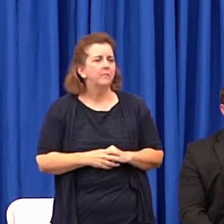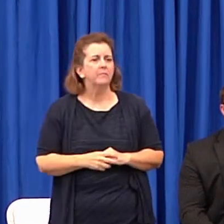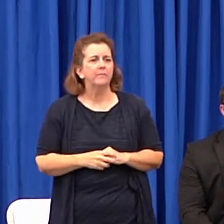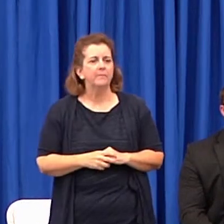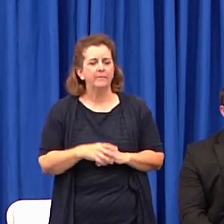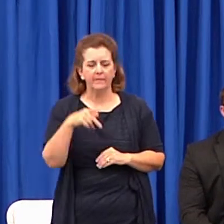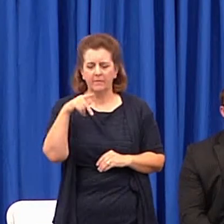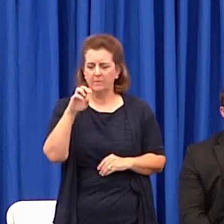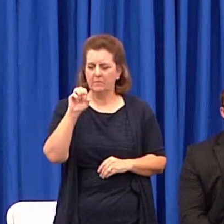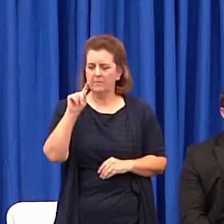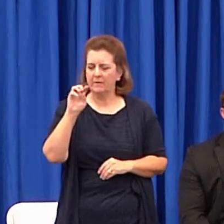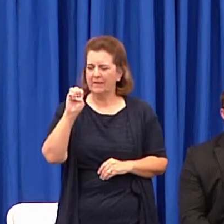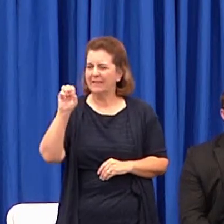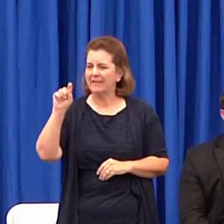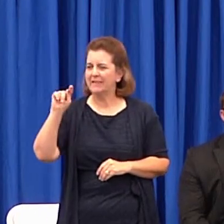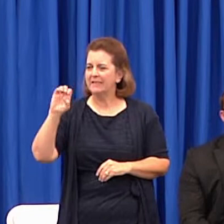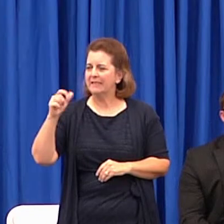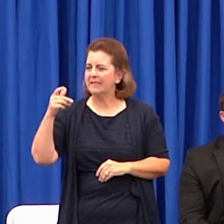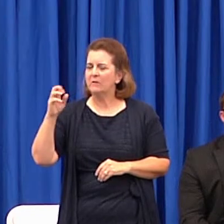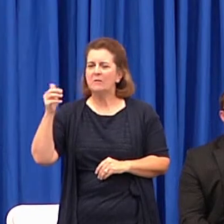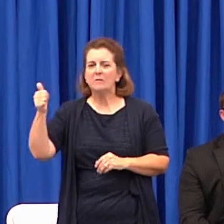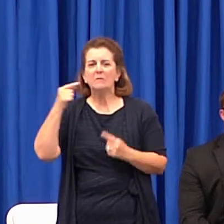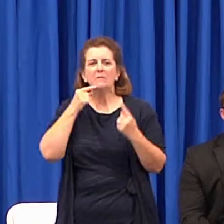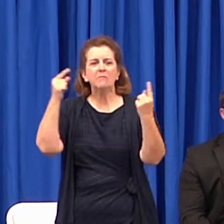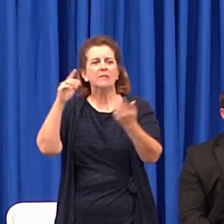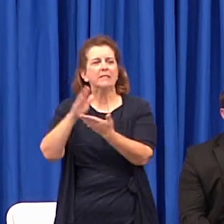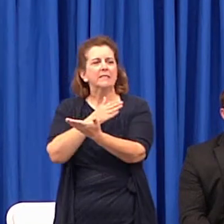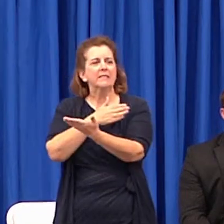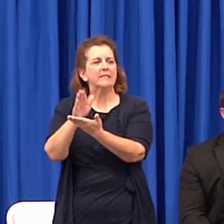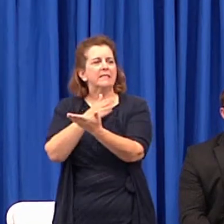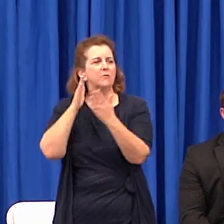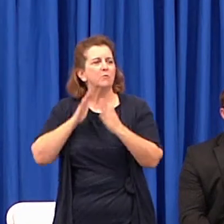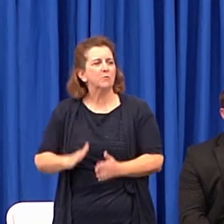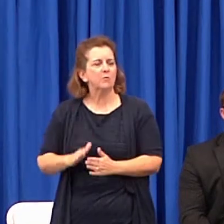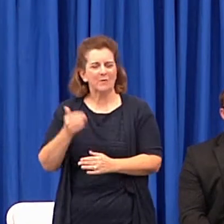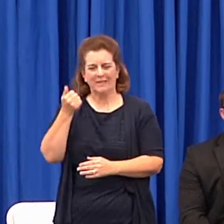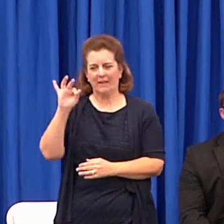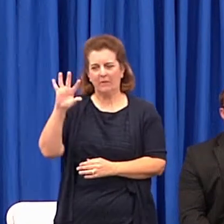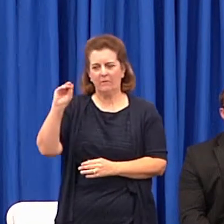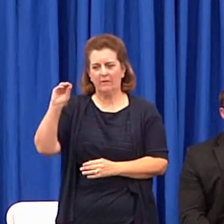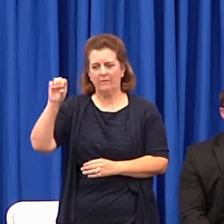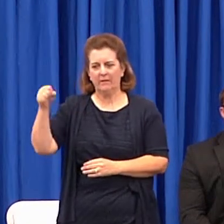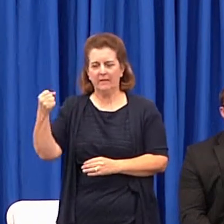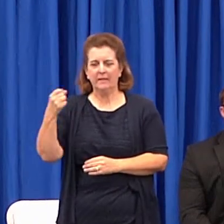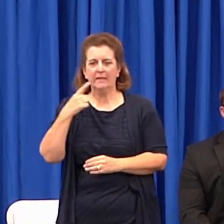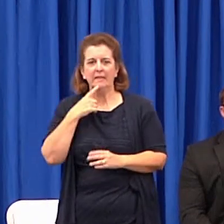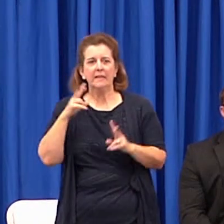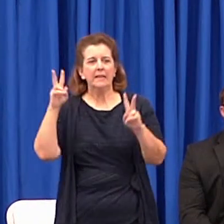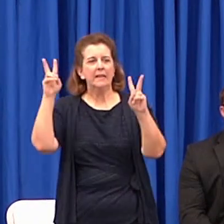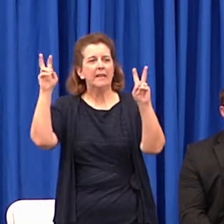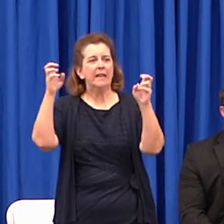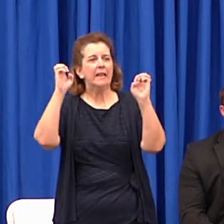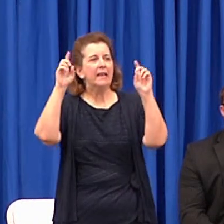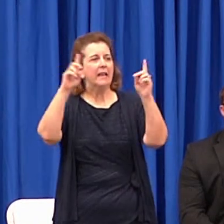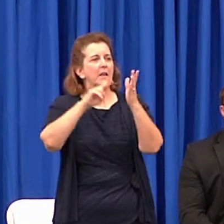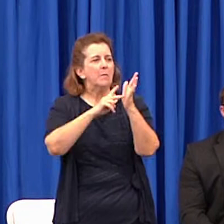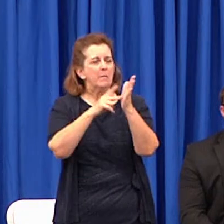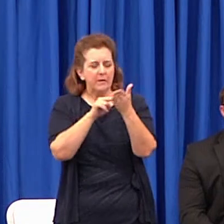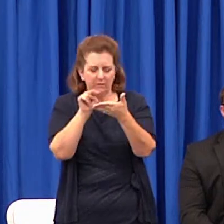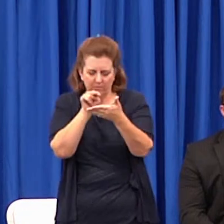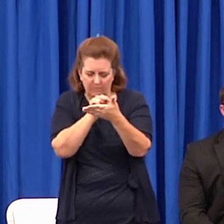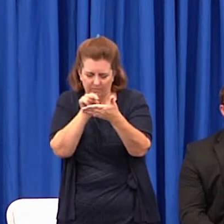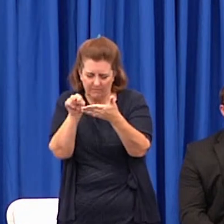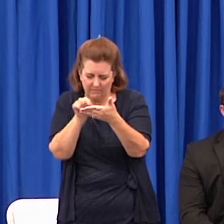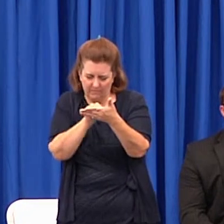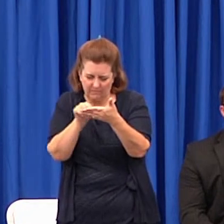Pete Steger, who was a singer-songwriter from the 50s, said, "Education is when you read the fine print. Experience